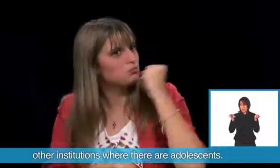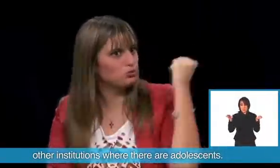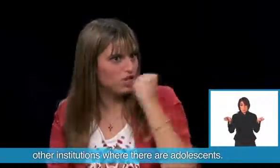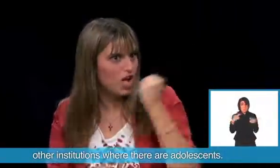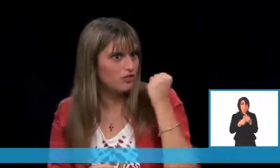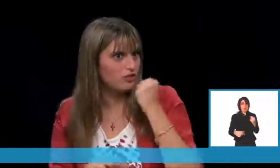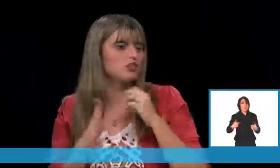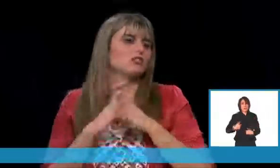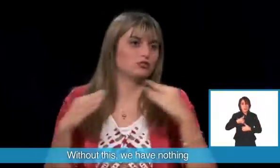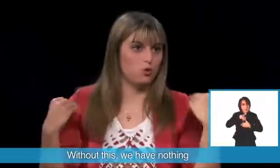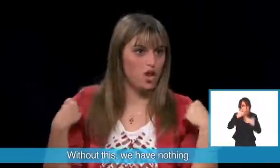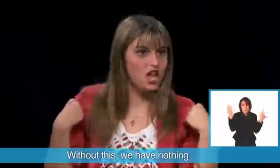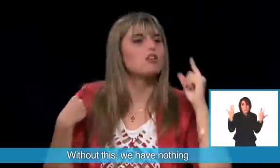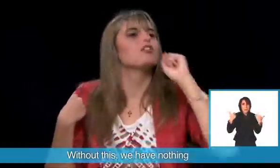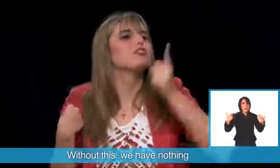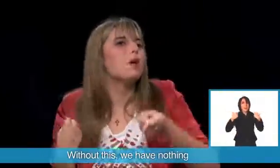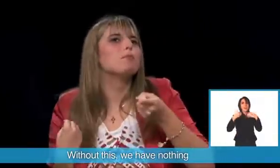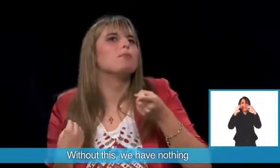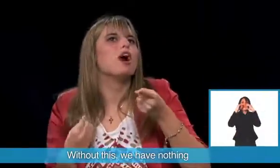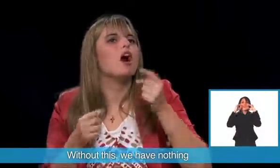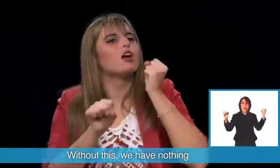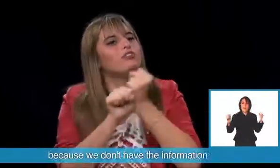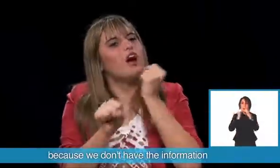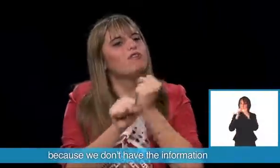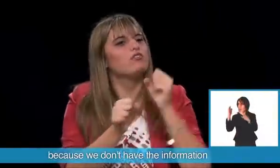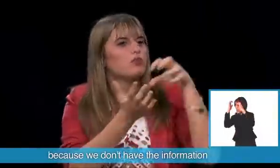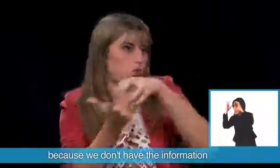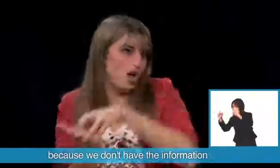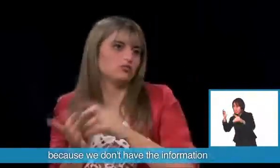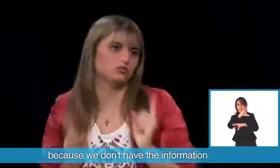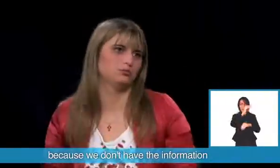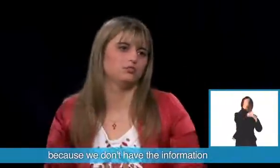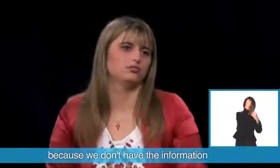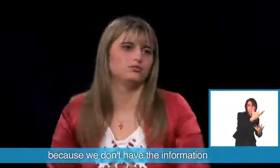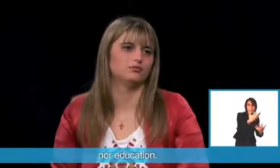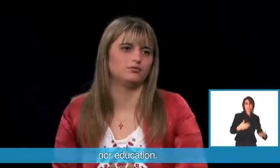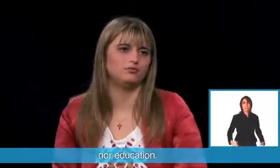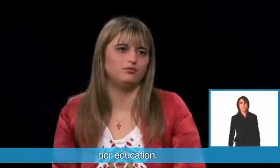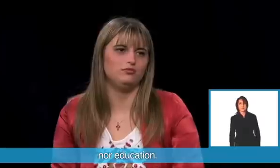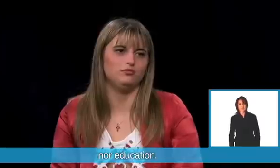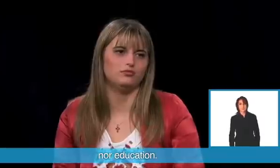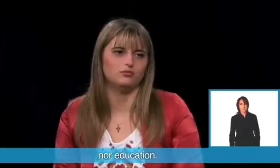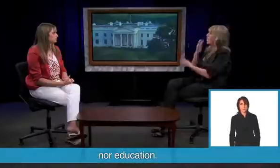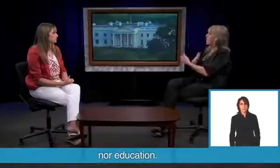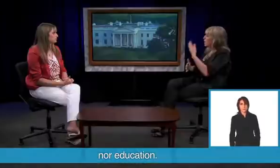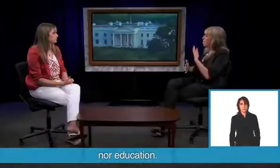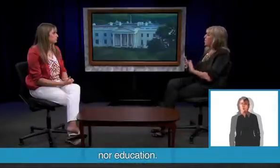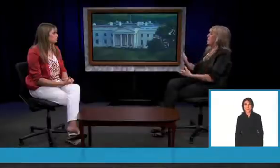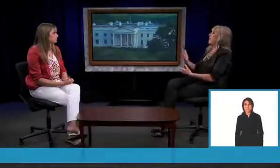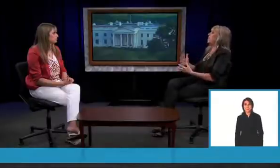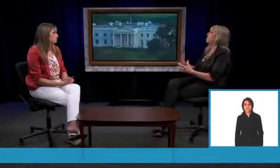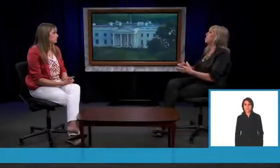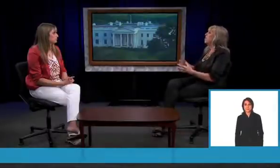adolescents. Without this, we have nothing, because we don't have the information nor education.